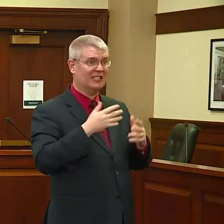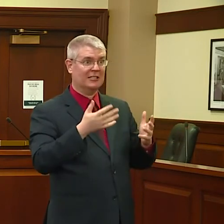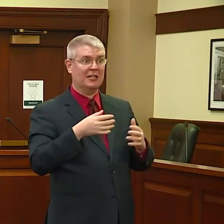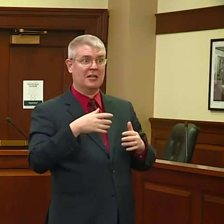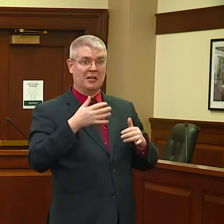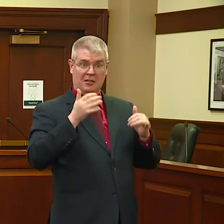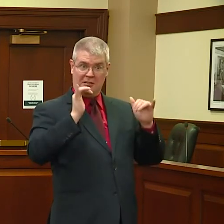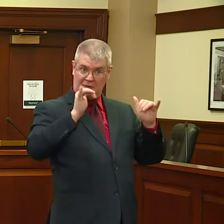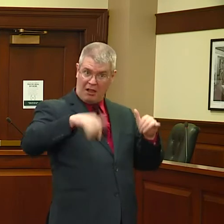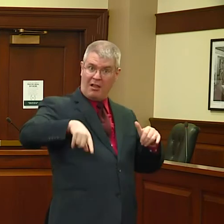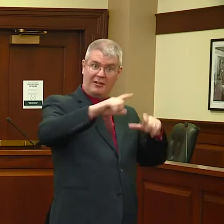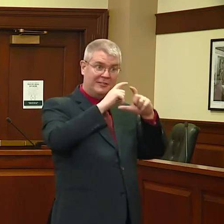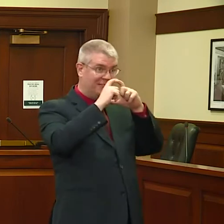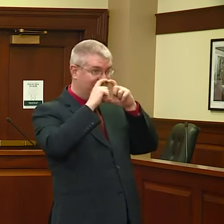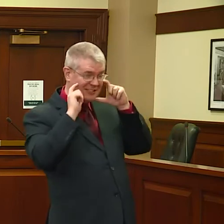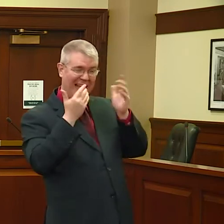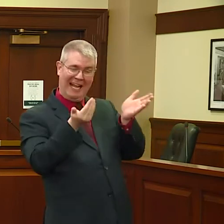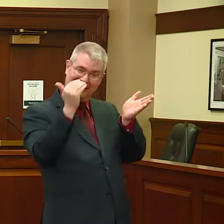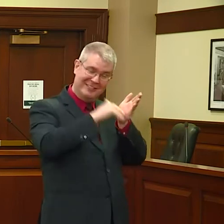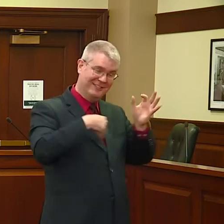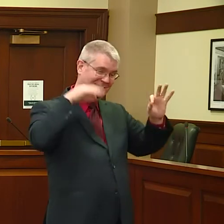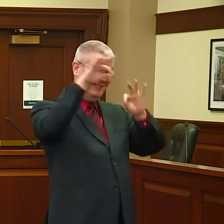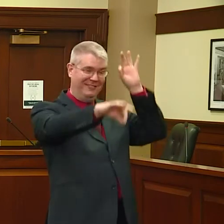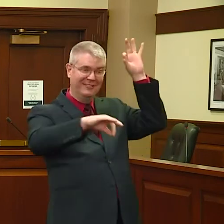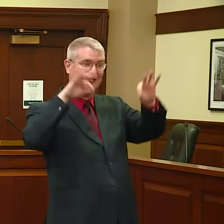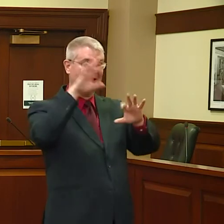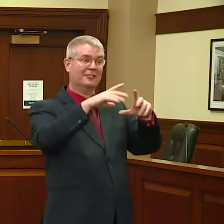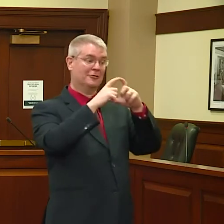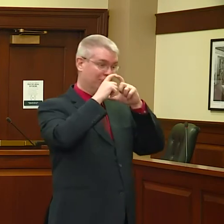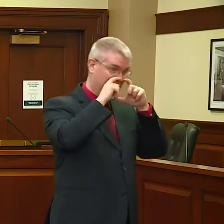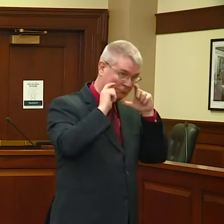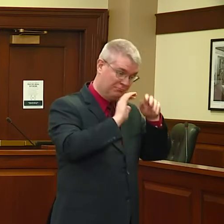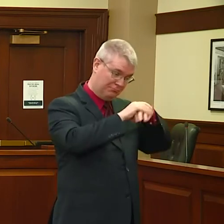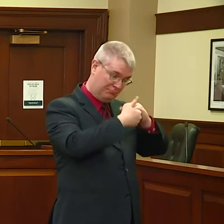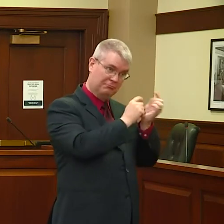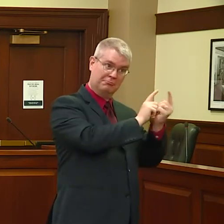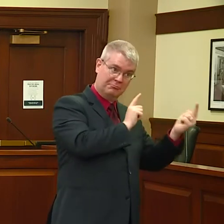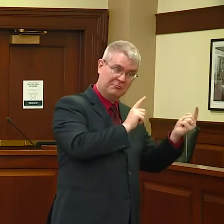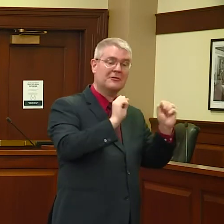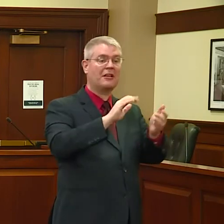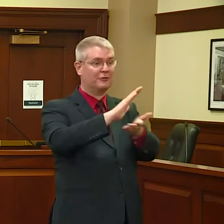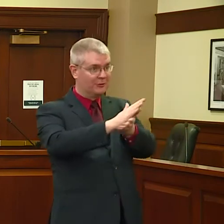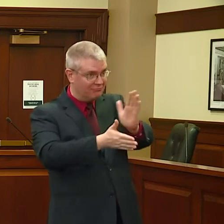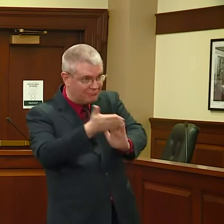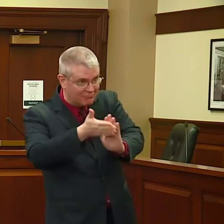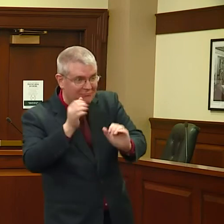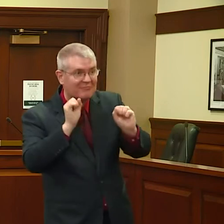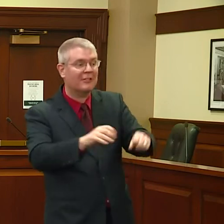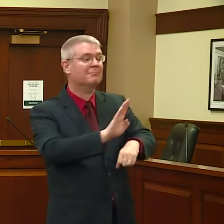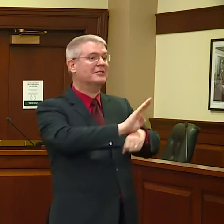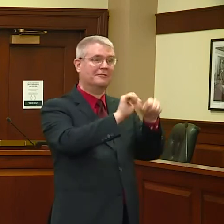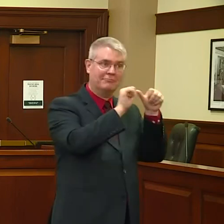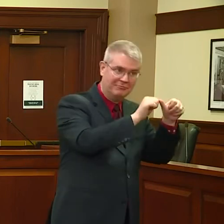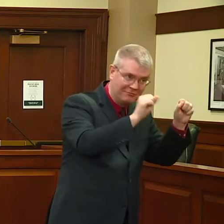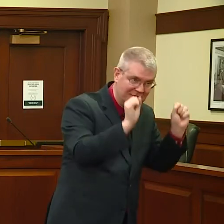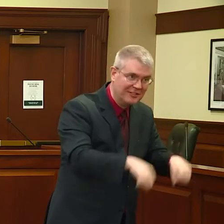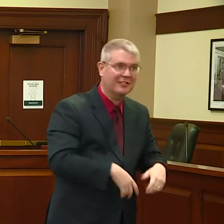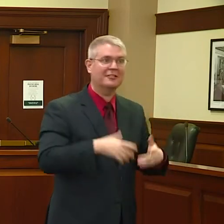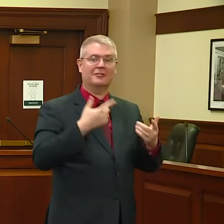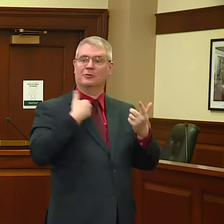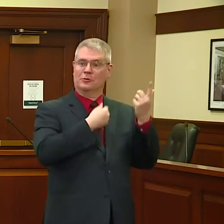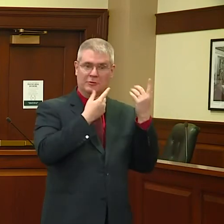prosperity. By making the choice to practice these safe measures, both in public and while you're with your